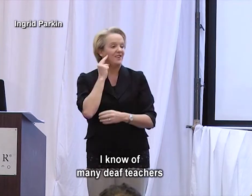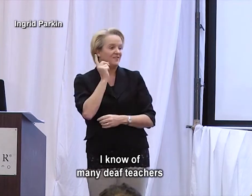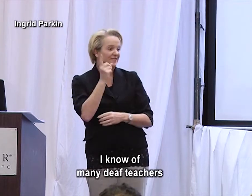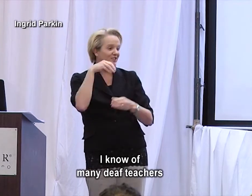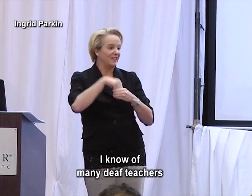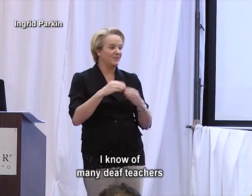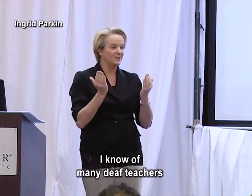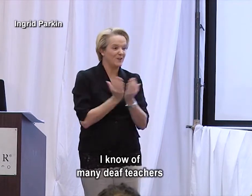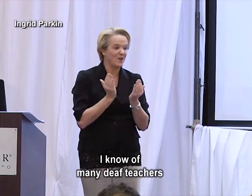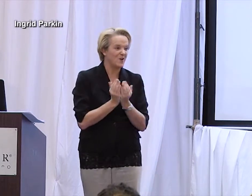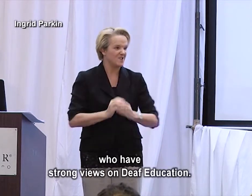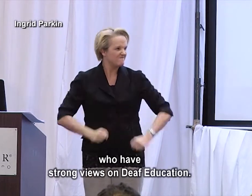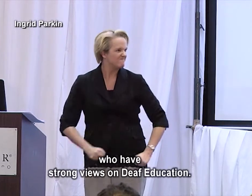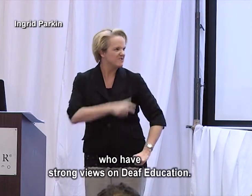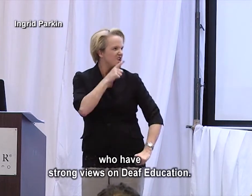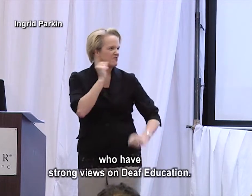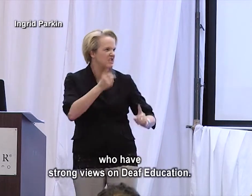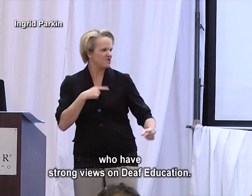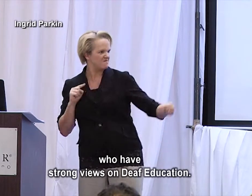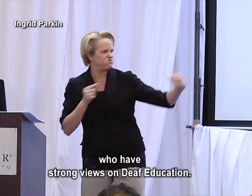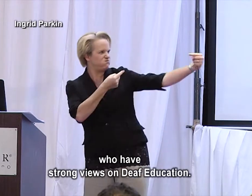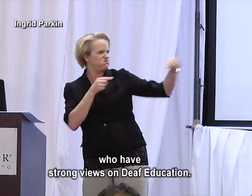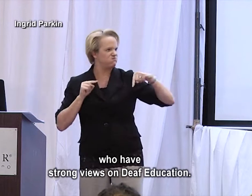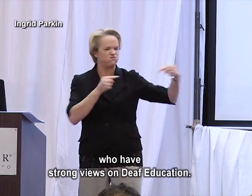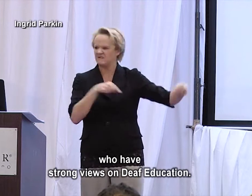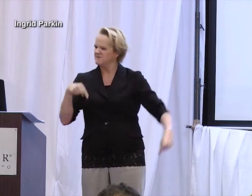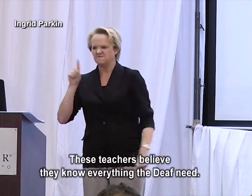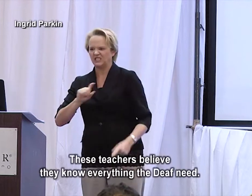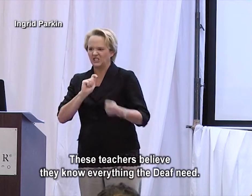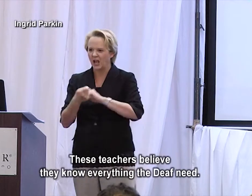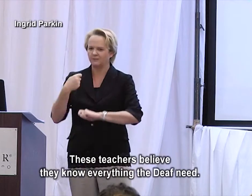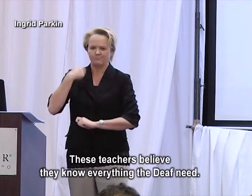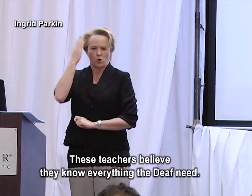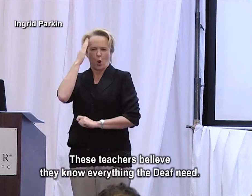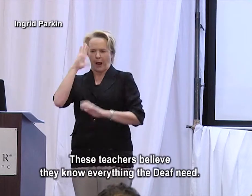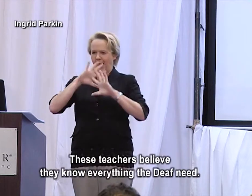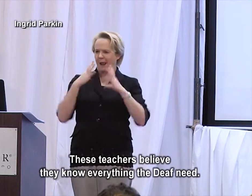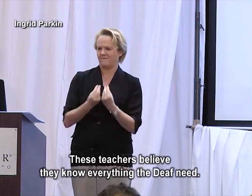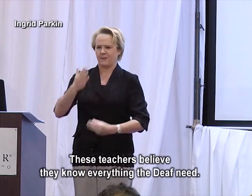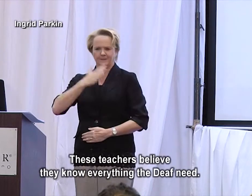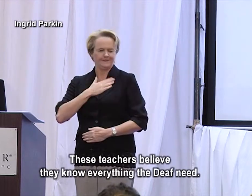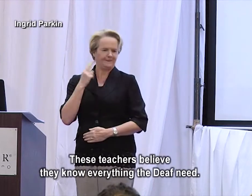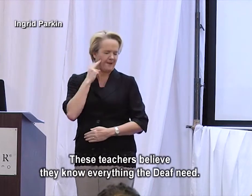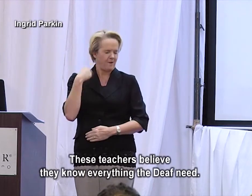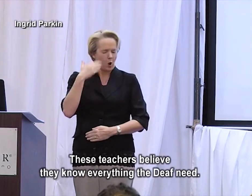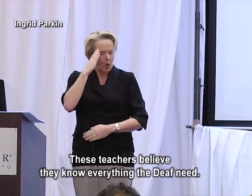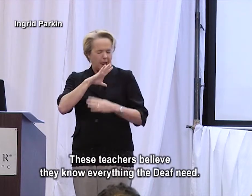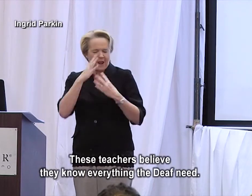I know of many deaf teachers who have strong views on deaf education. These teachers believe they know everything the deaf